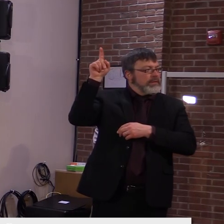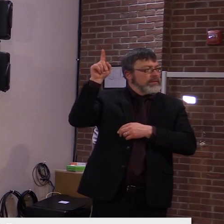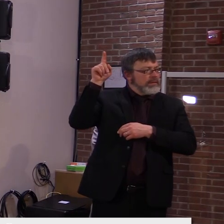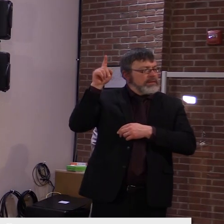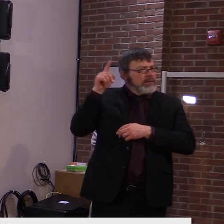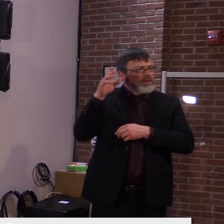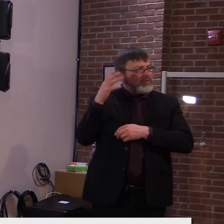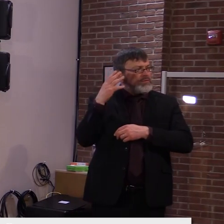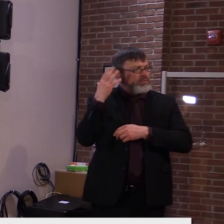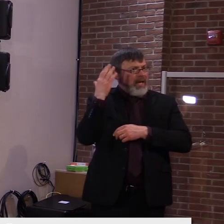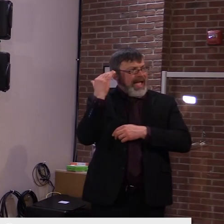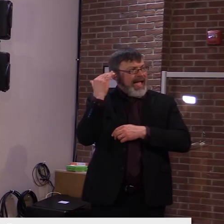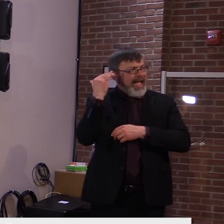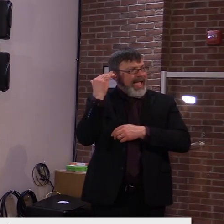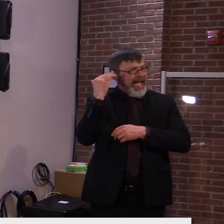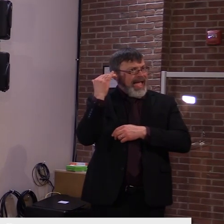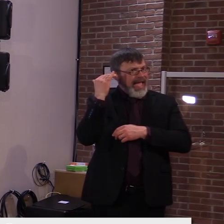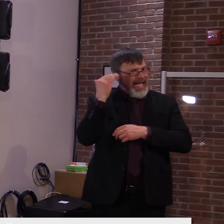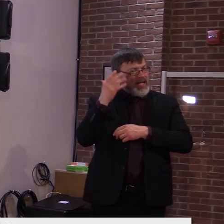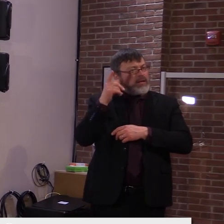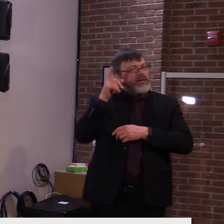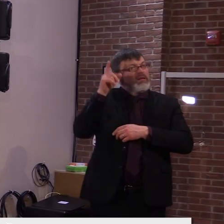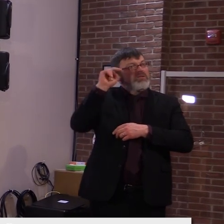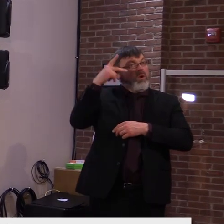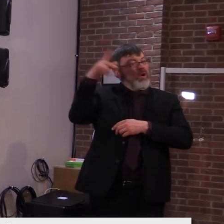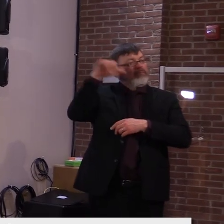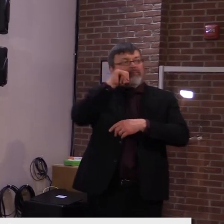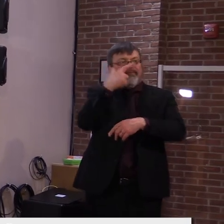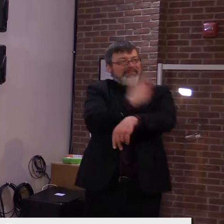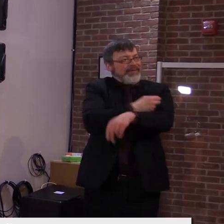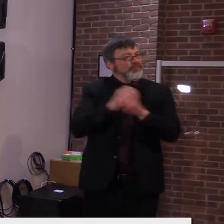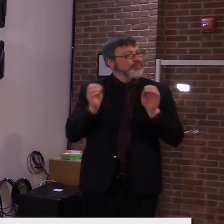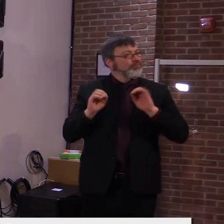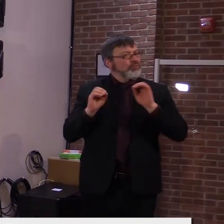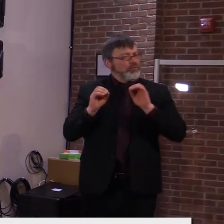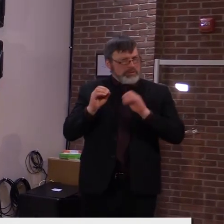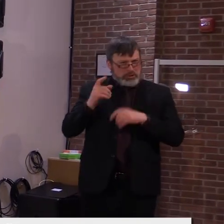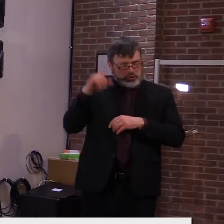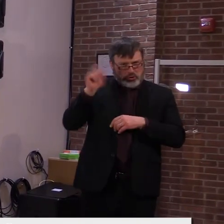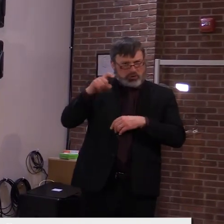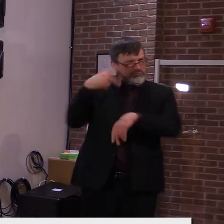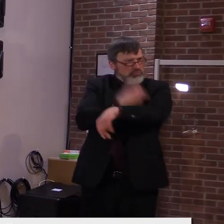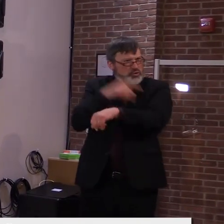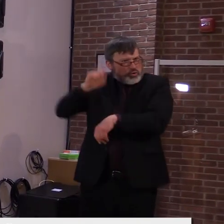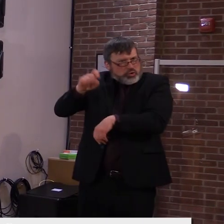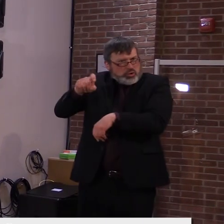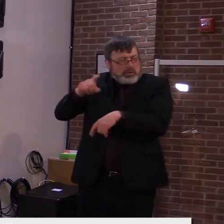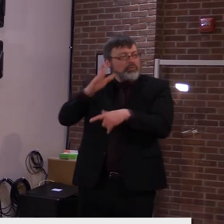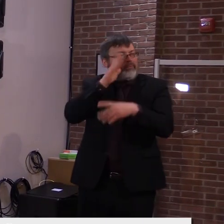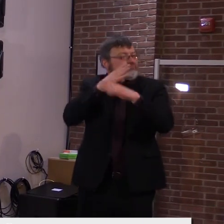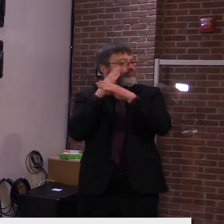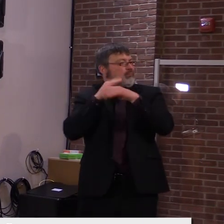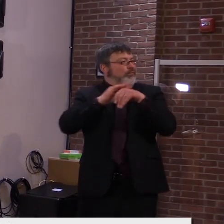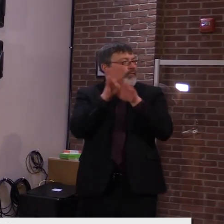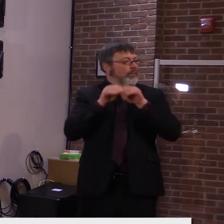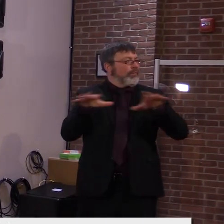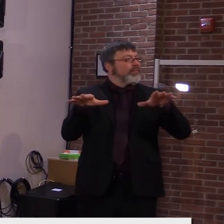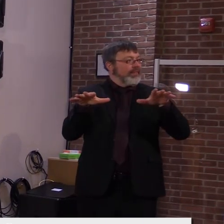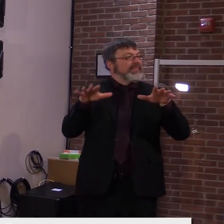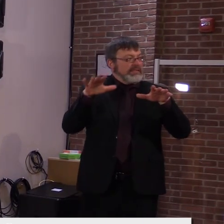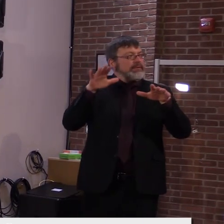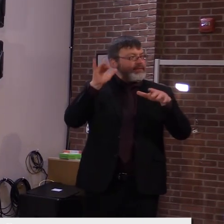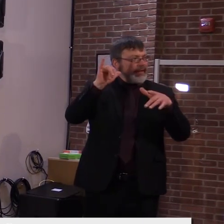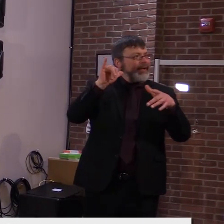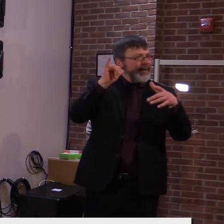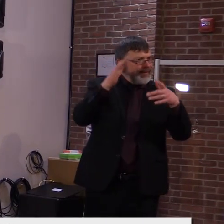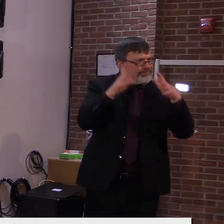strategy for quite some time to protect the most vulnerable, those over the age of 65. From hospitalization and